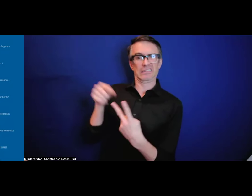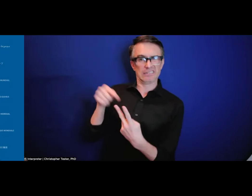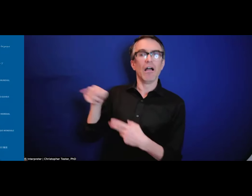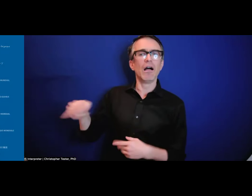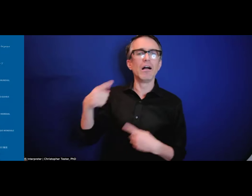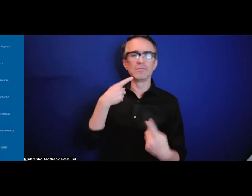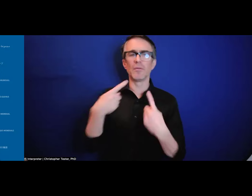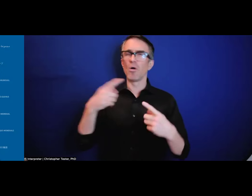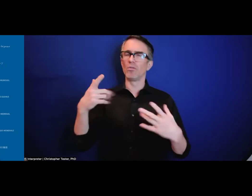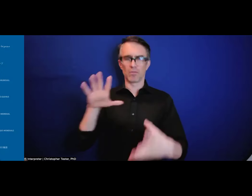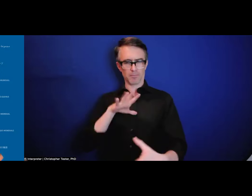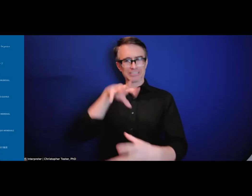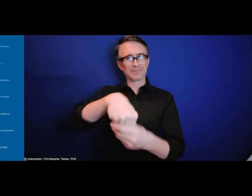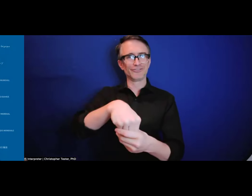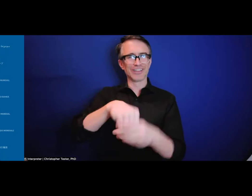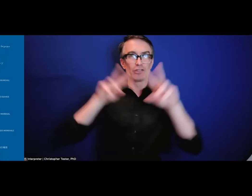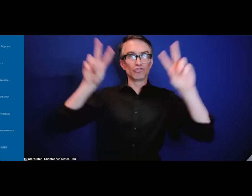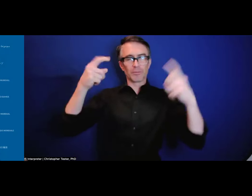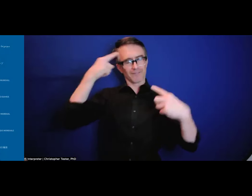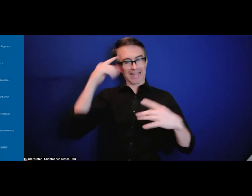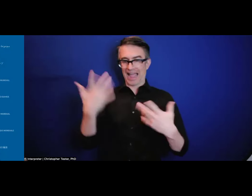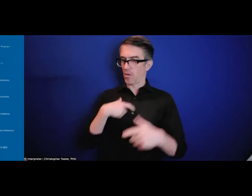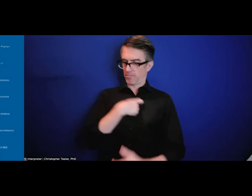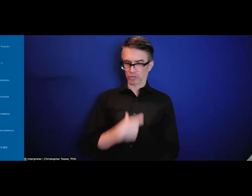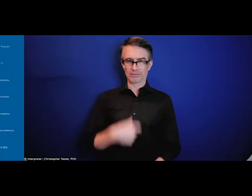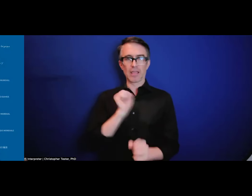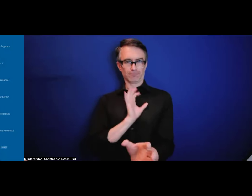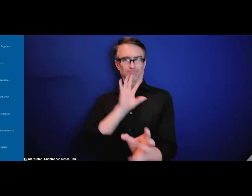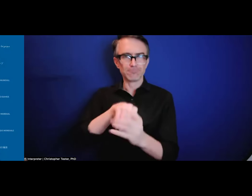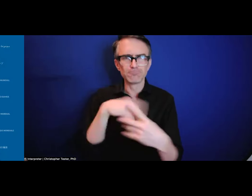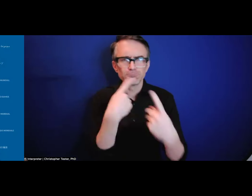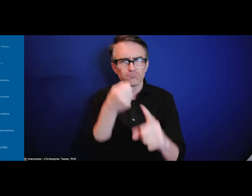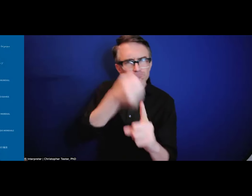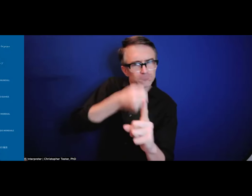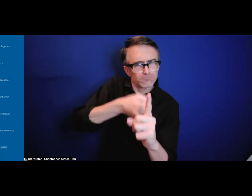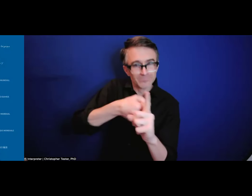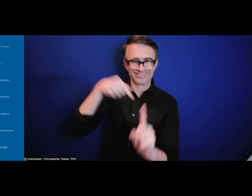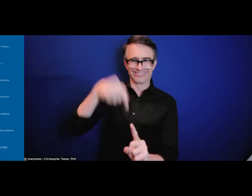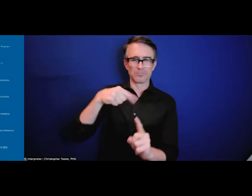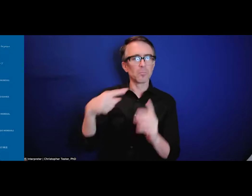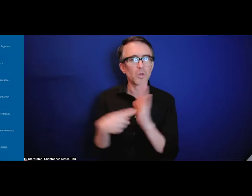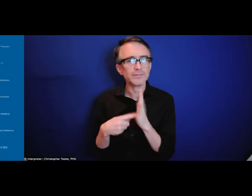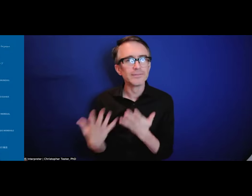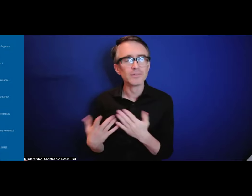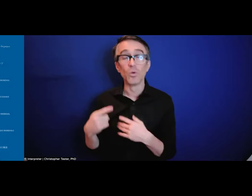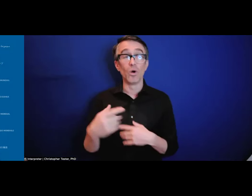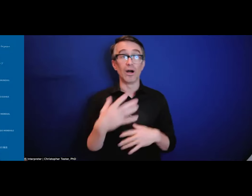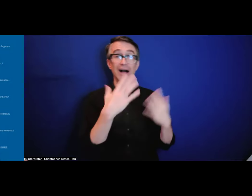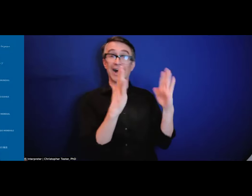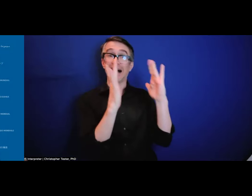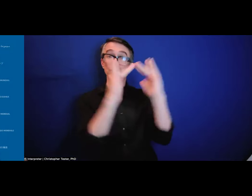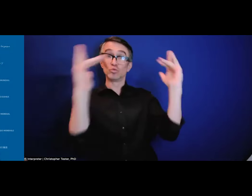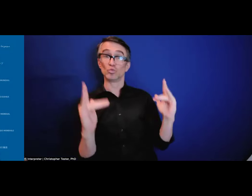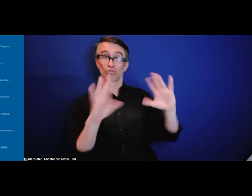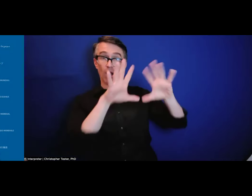bank because they provide an architecture for our projects, but also for countries to